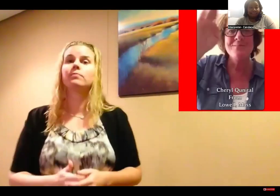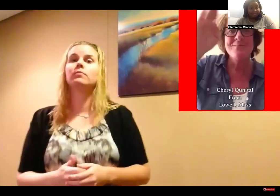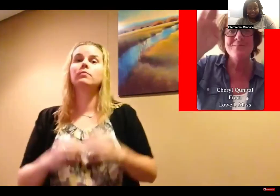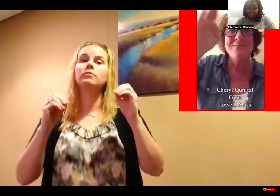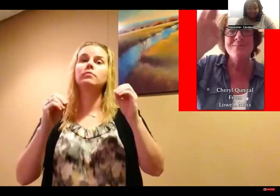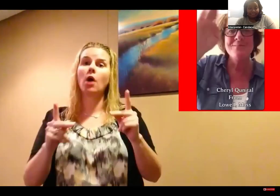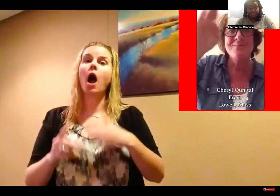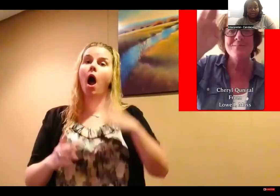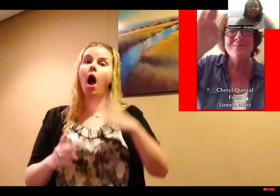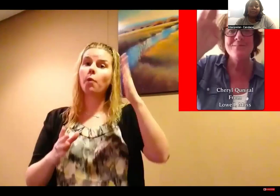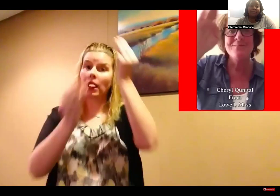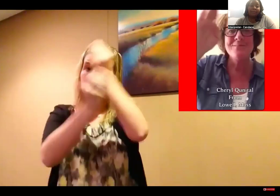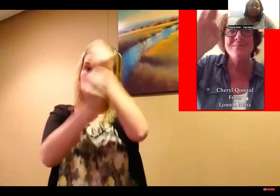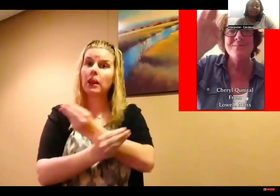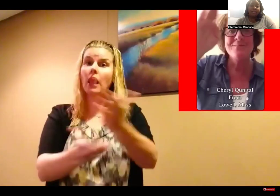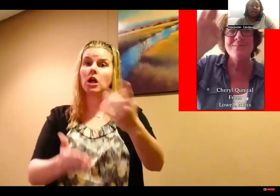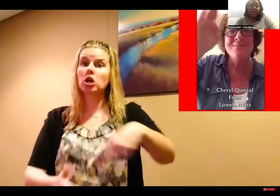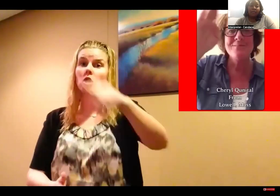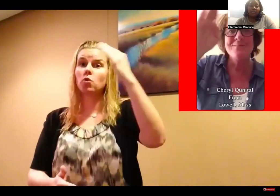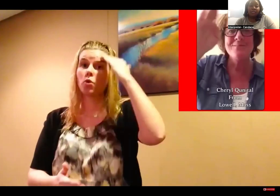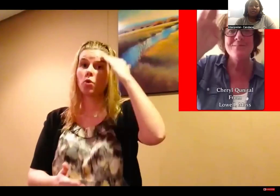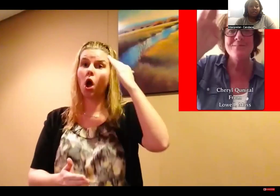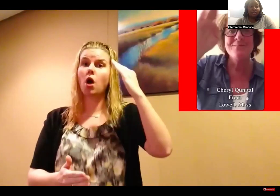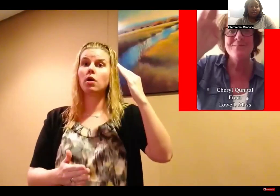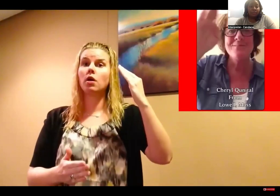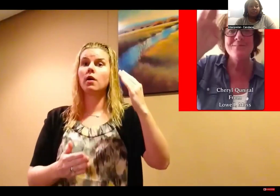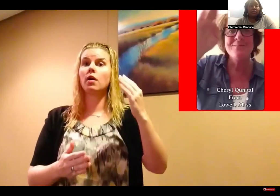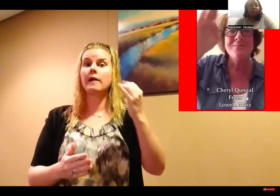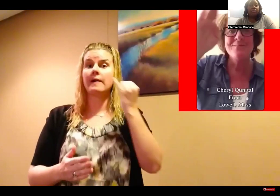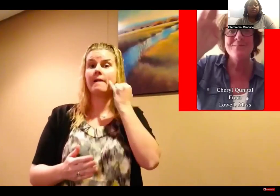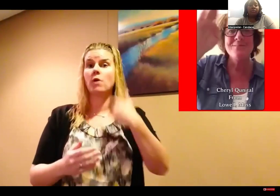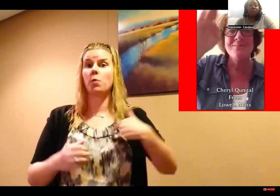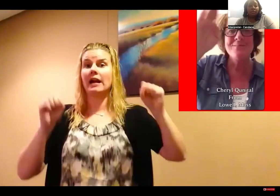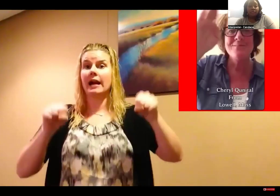Mm, okay. I will let you all know